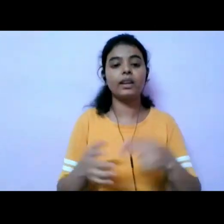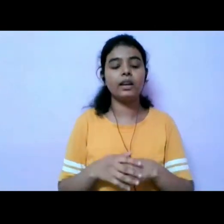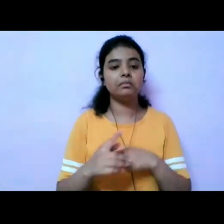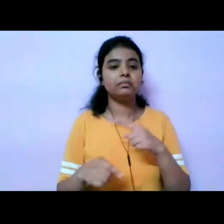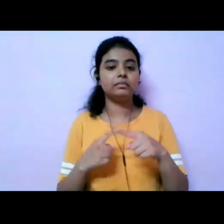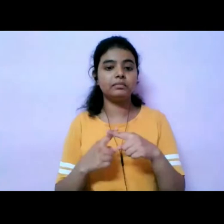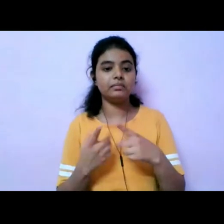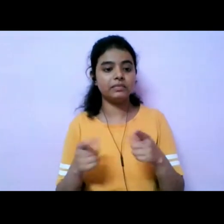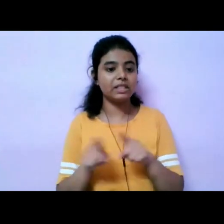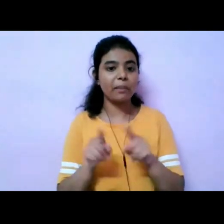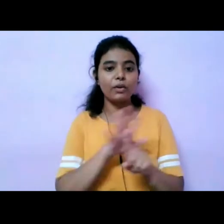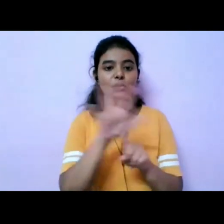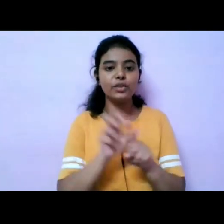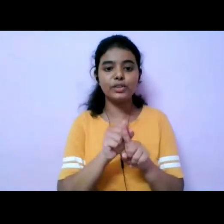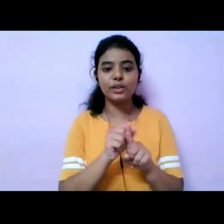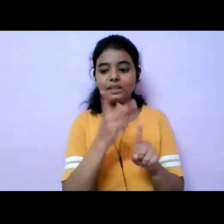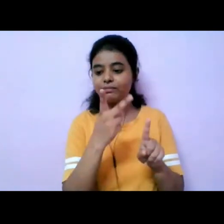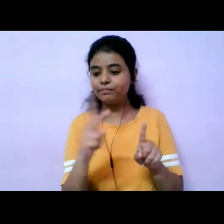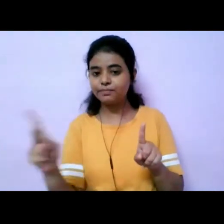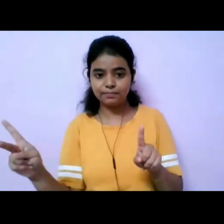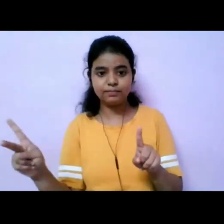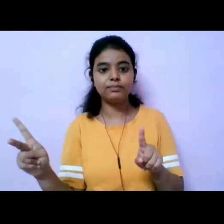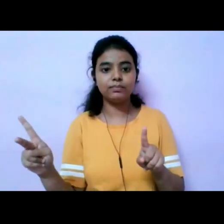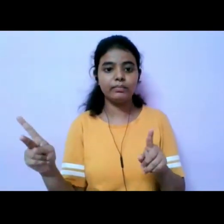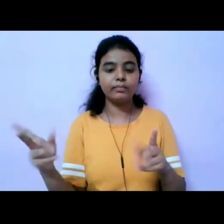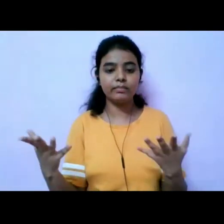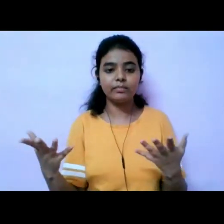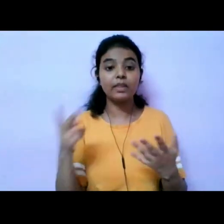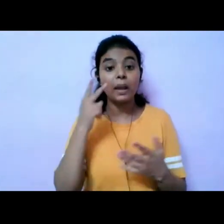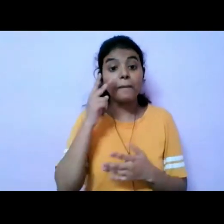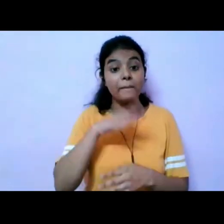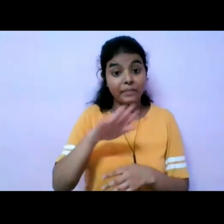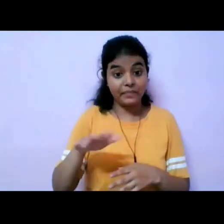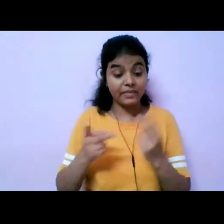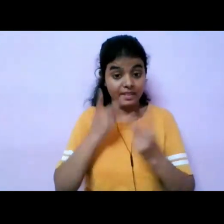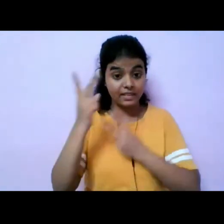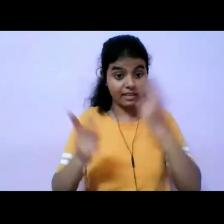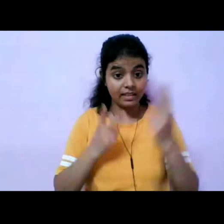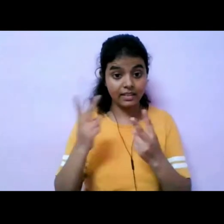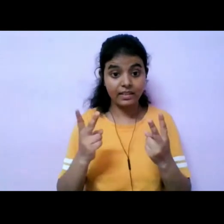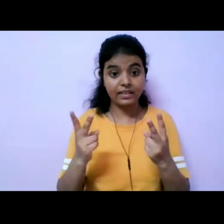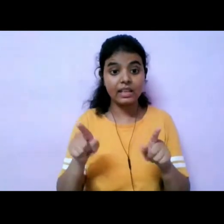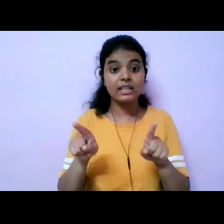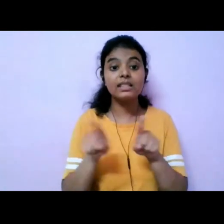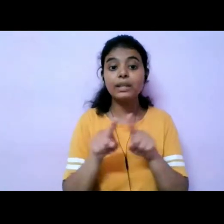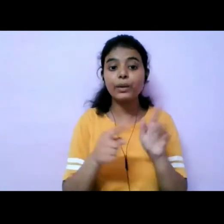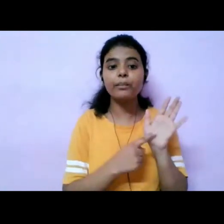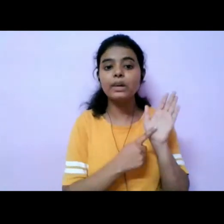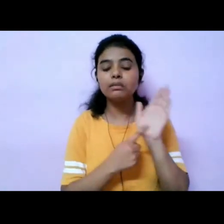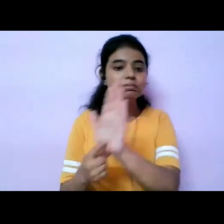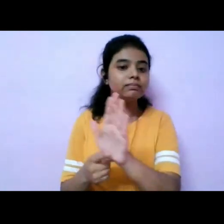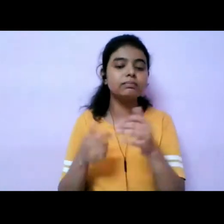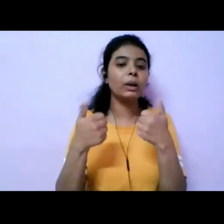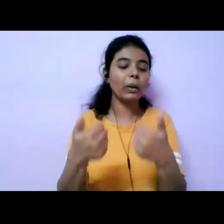and outside cultural depictions of helplessness. Blind travel taken as performance is